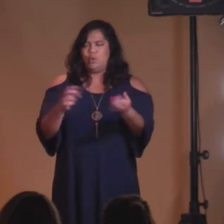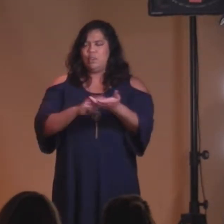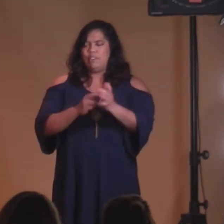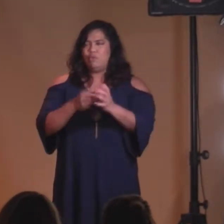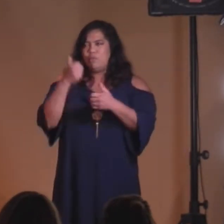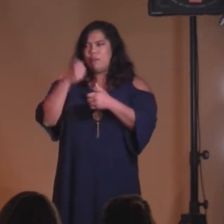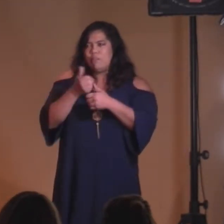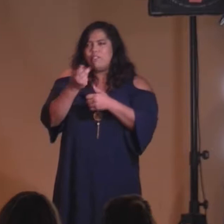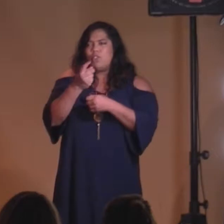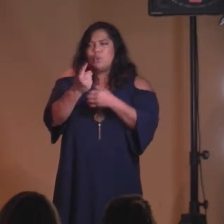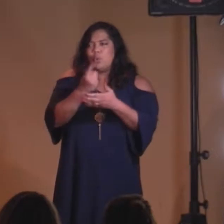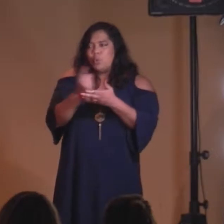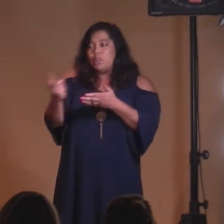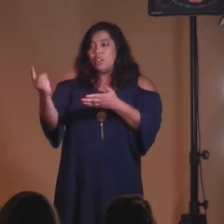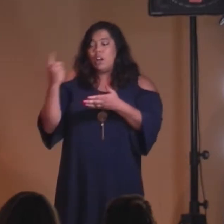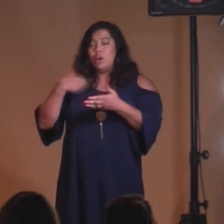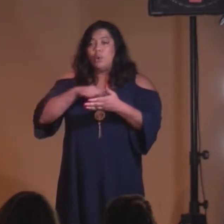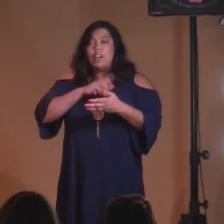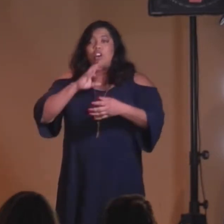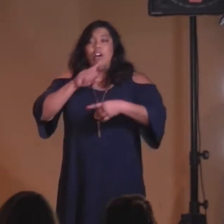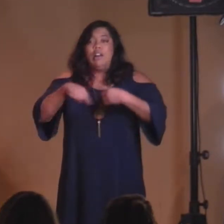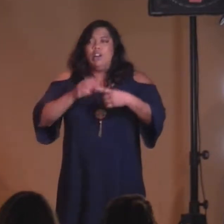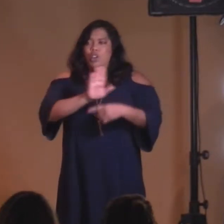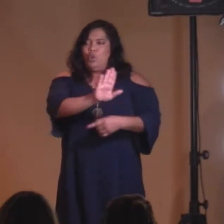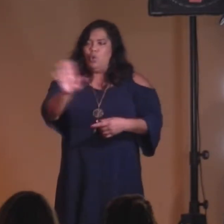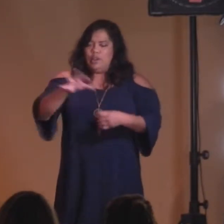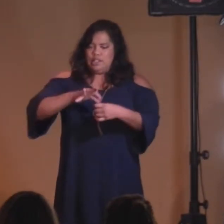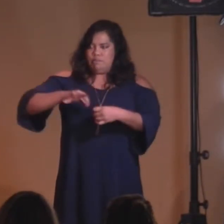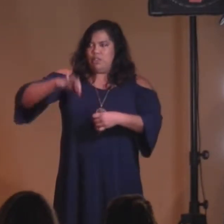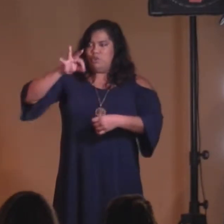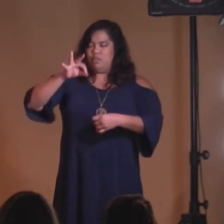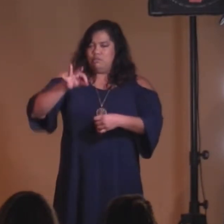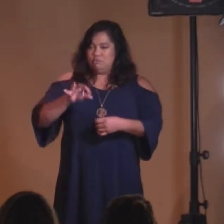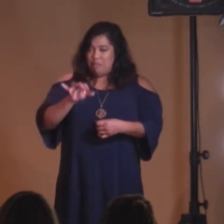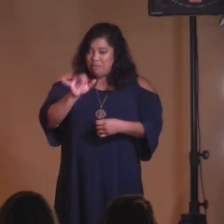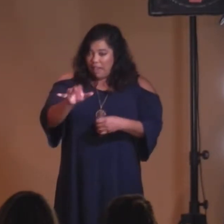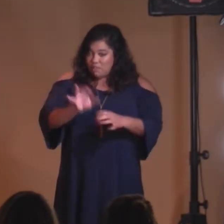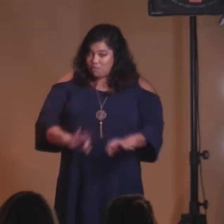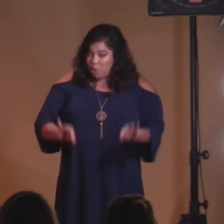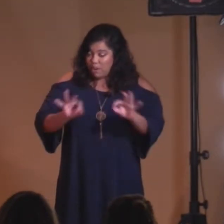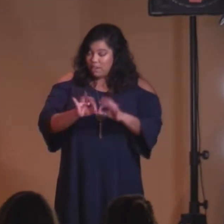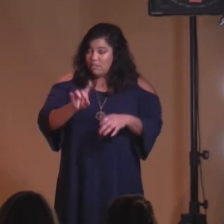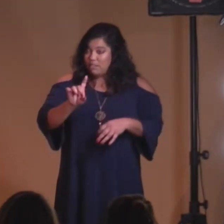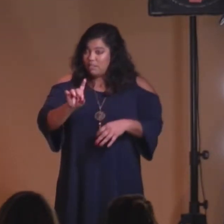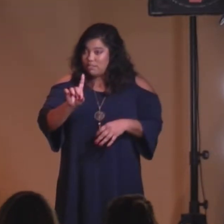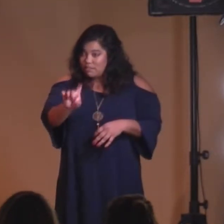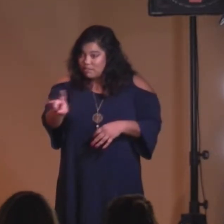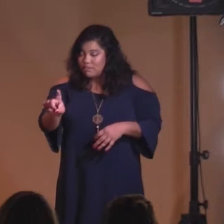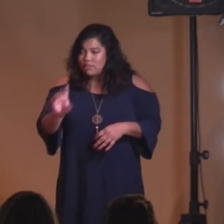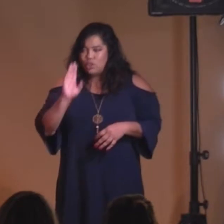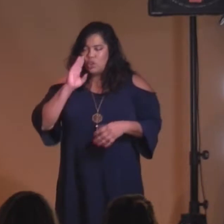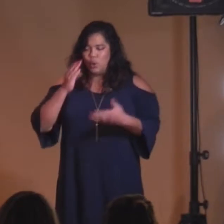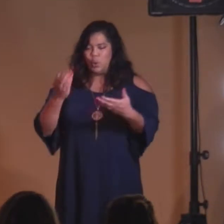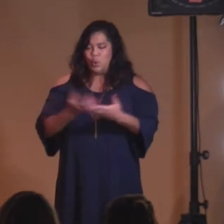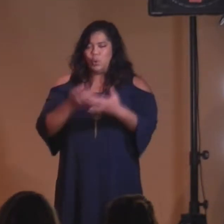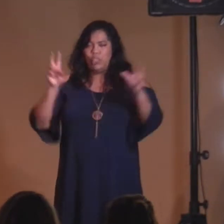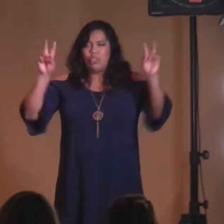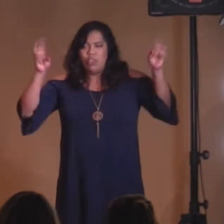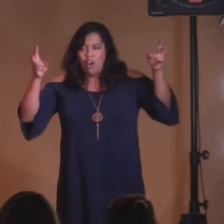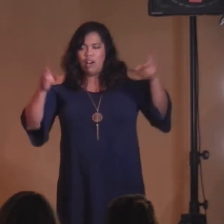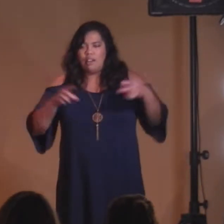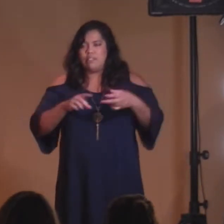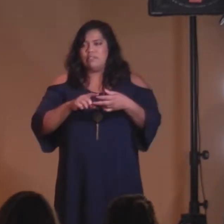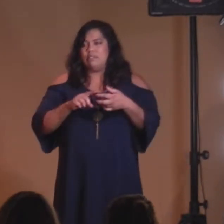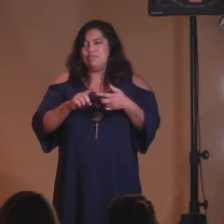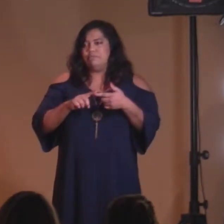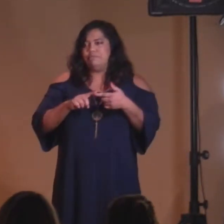spirituality relevant? We know that new thought is relevant. Whether it's unity, science of